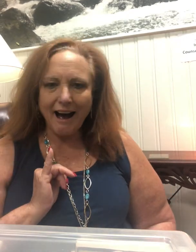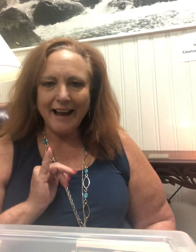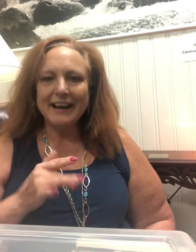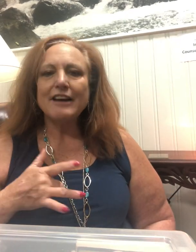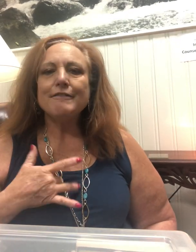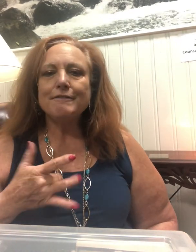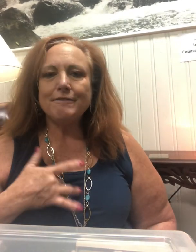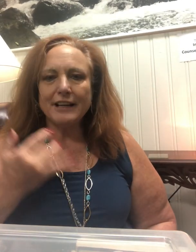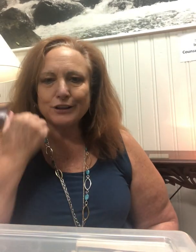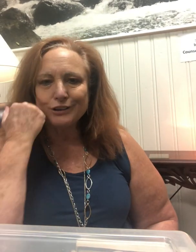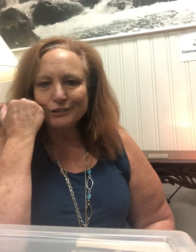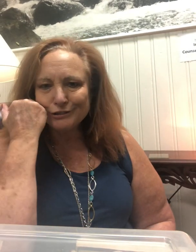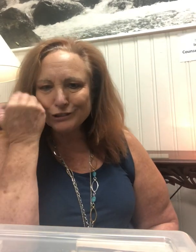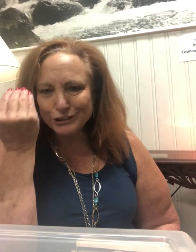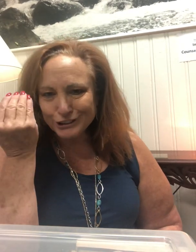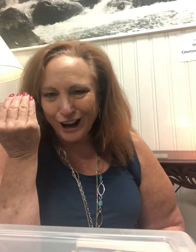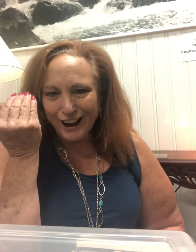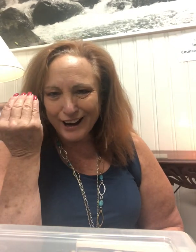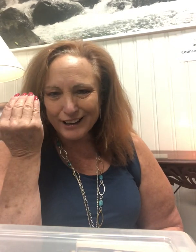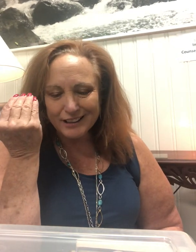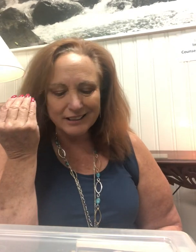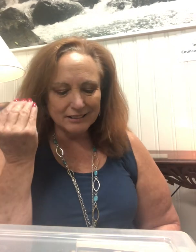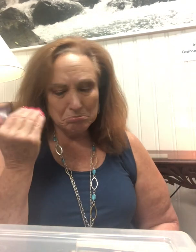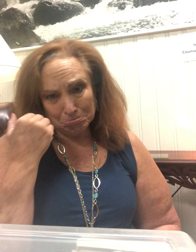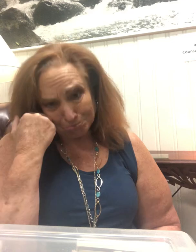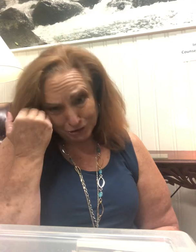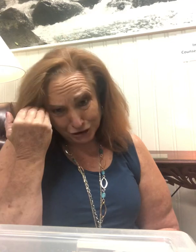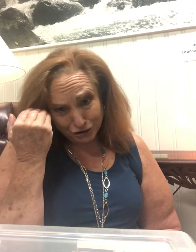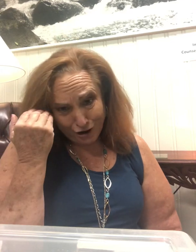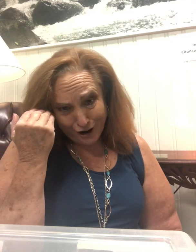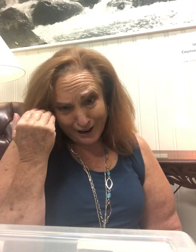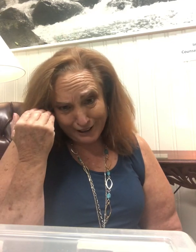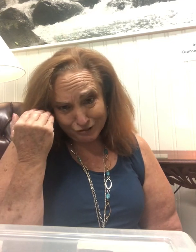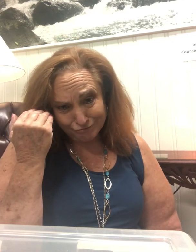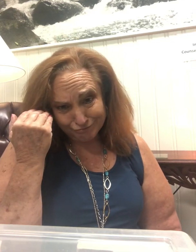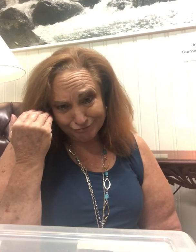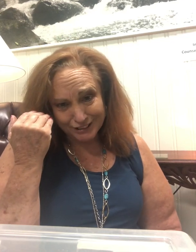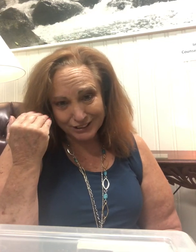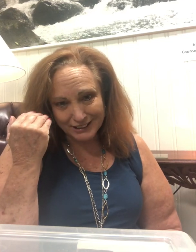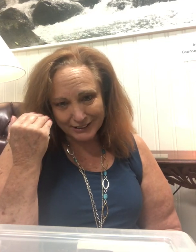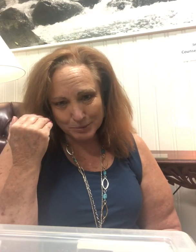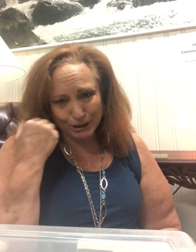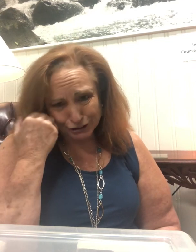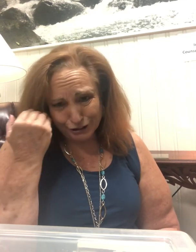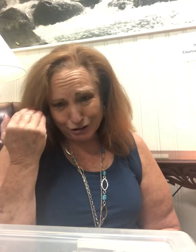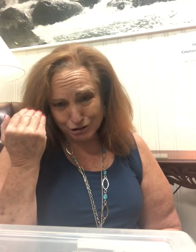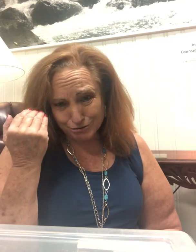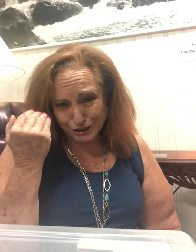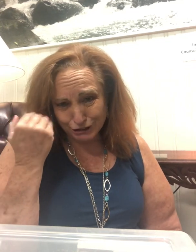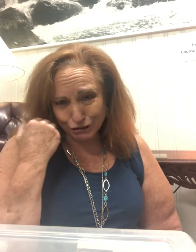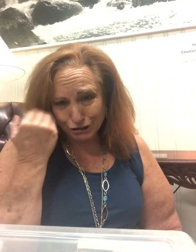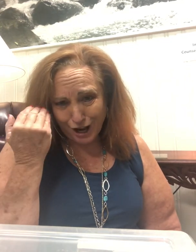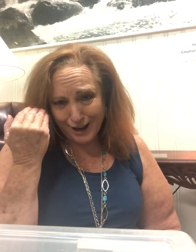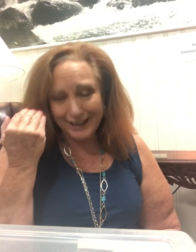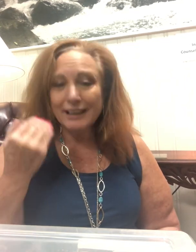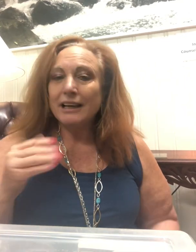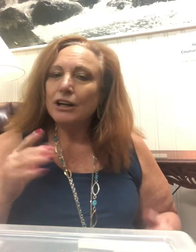I feel shy, shy. There's the expression that goes with it, shy.